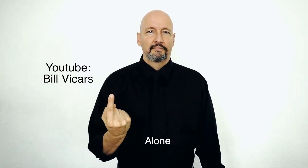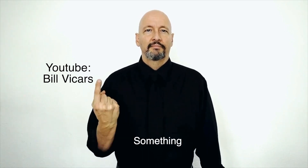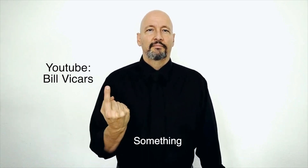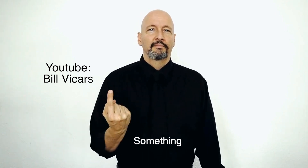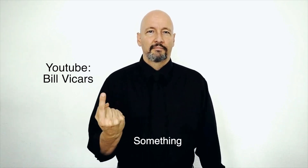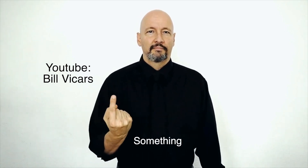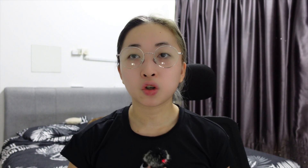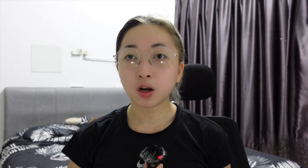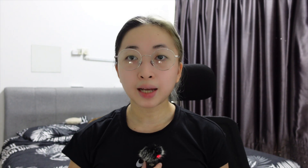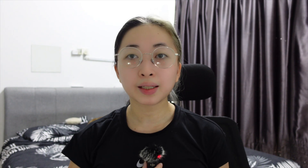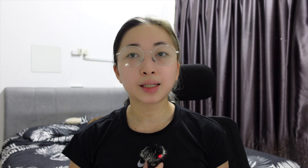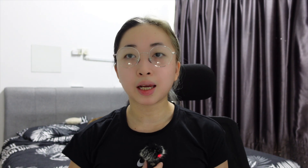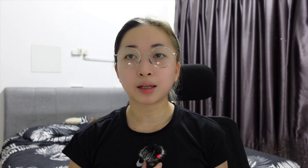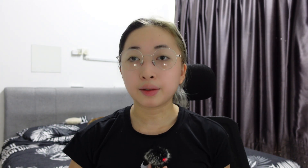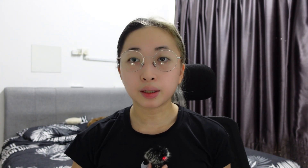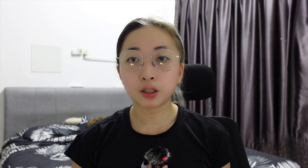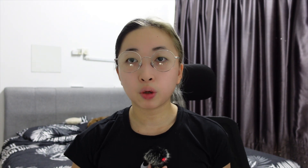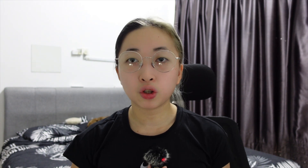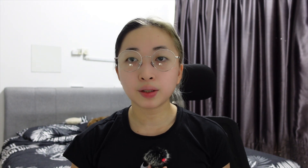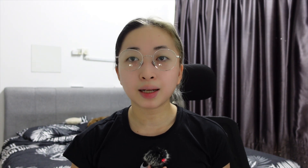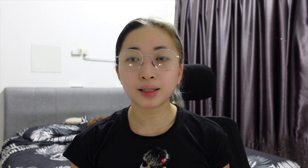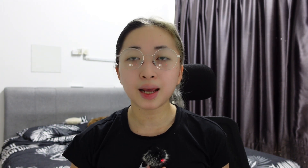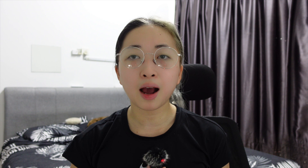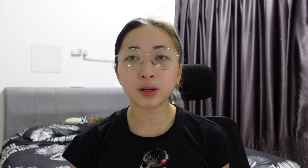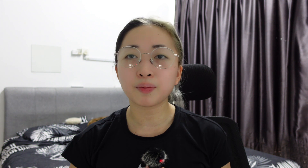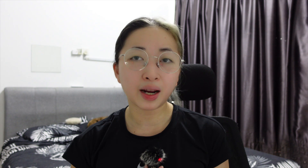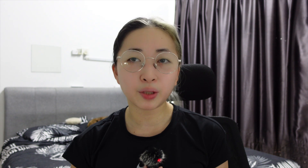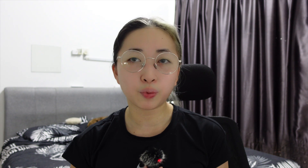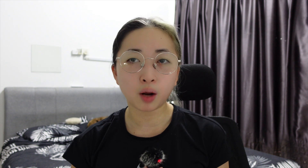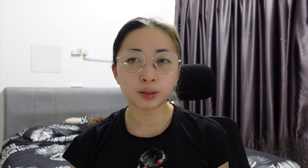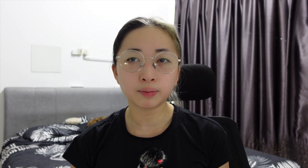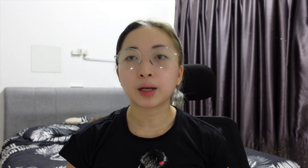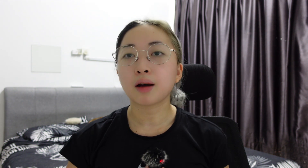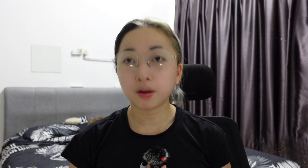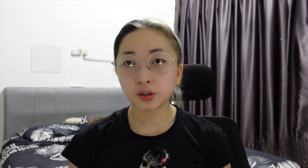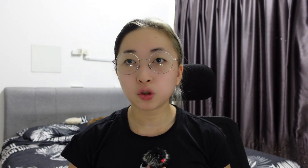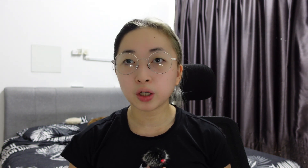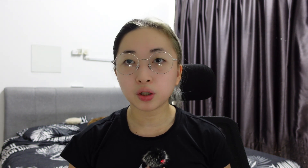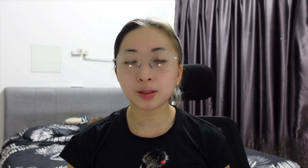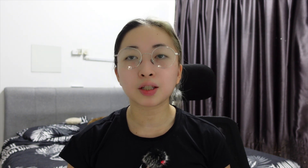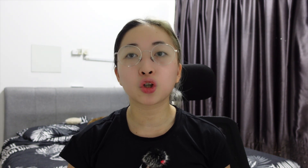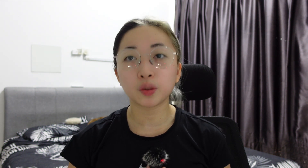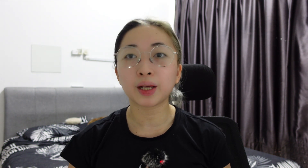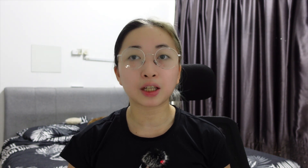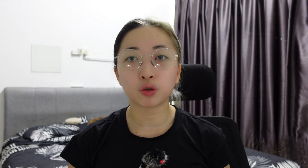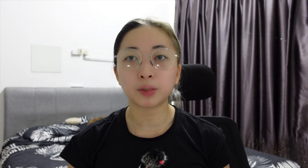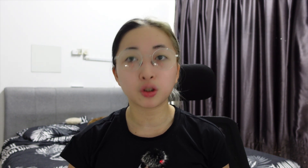or something. So context is key. In certain situations, I can see how it might be a problem, but in other situations, this could be extremely